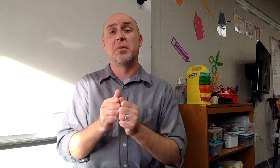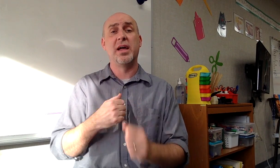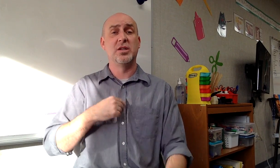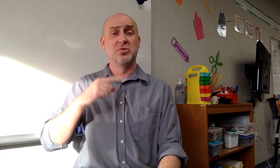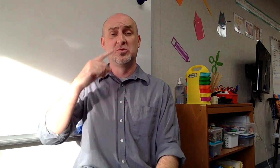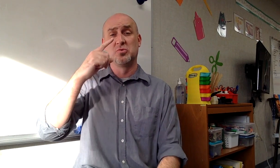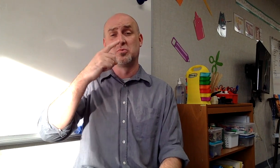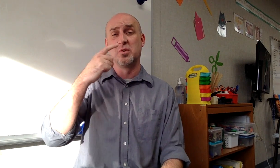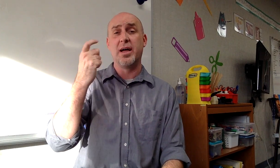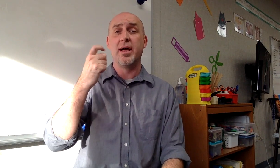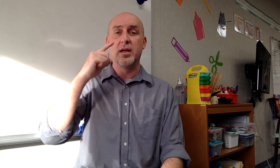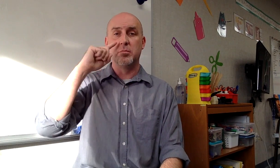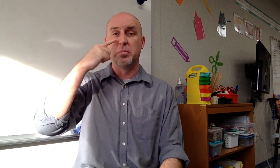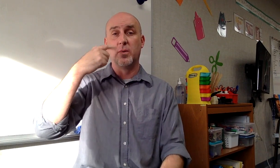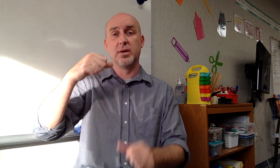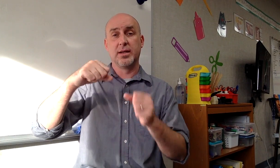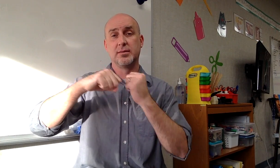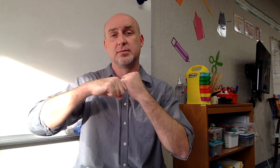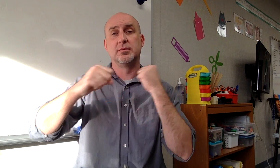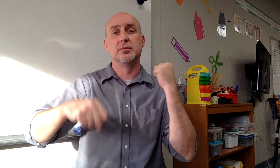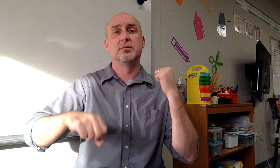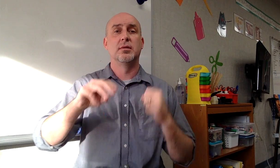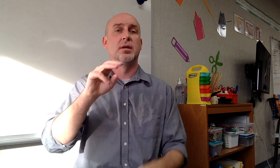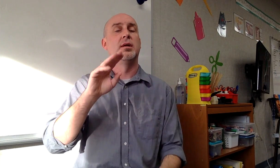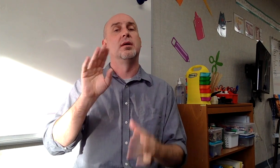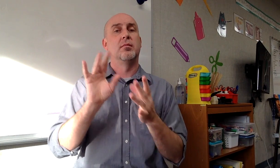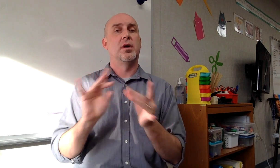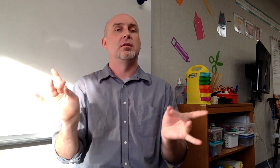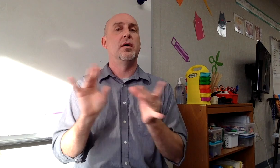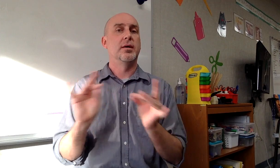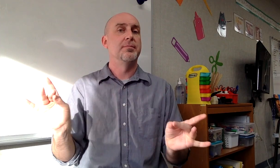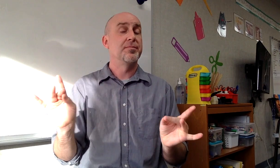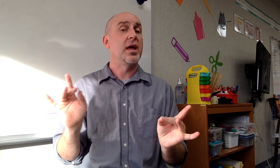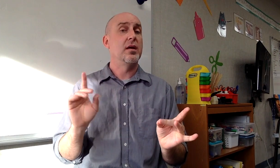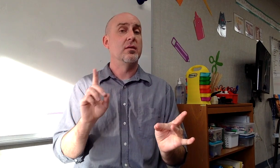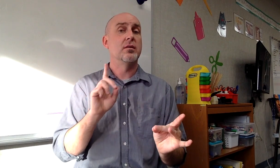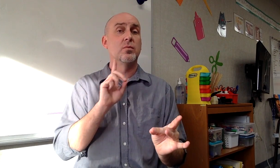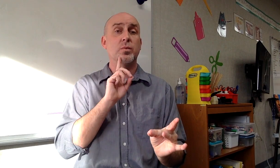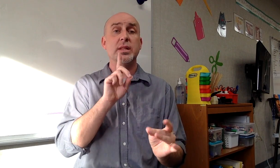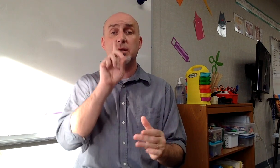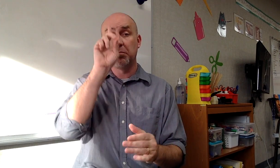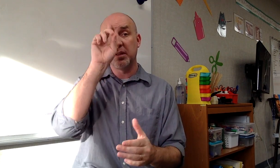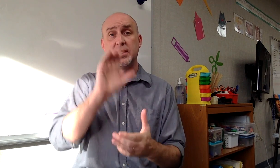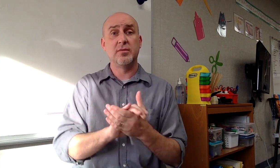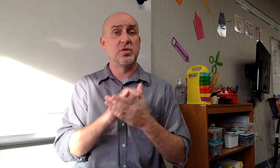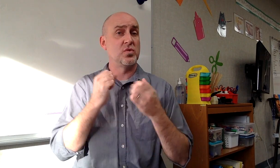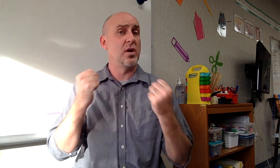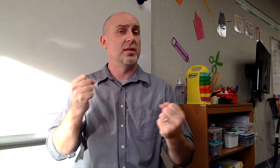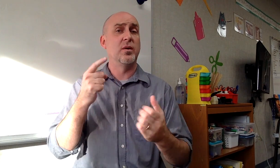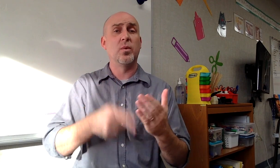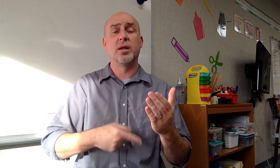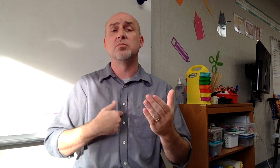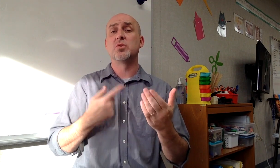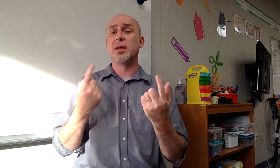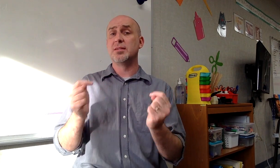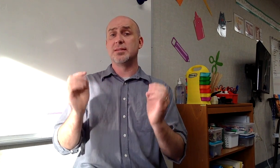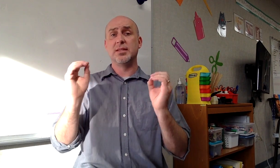my dry, boring monologue. I really believe strongly in what I'm trying to